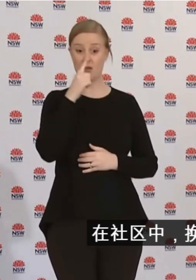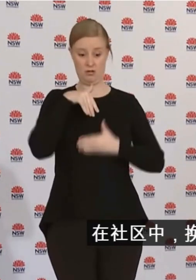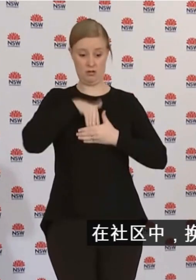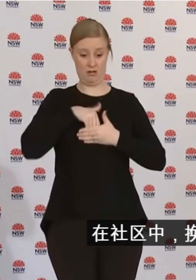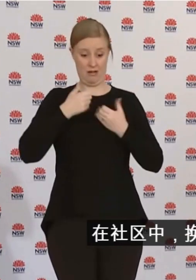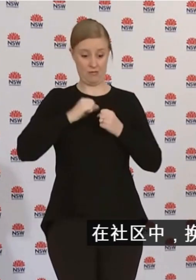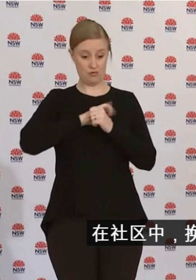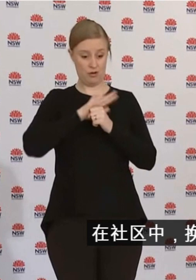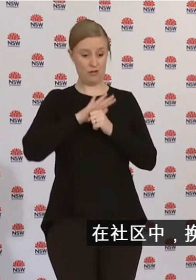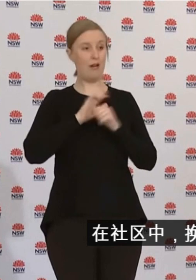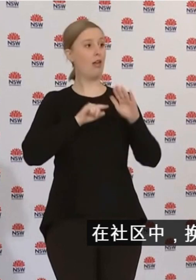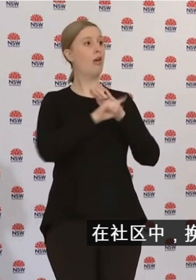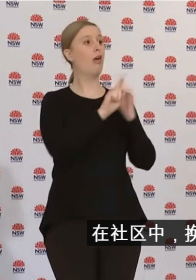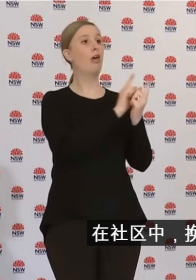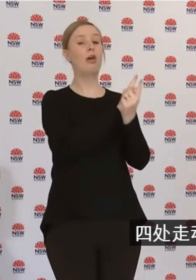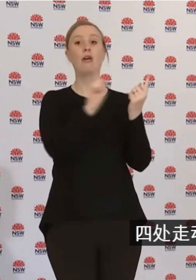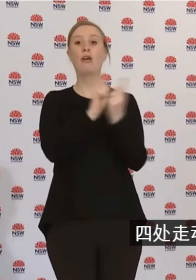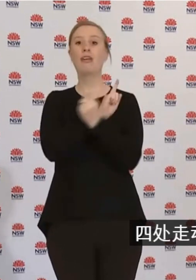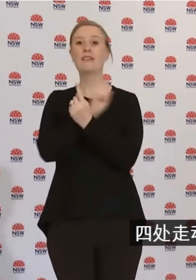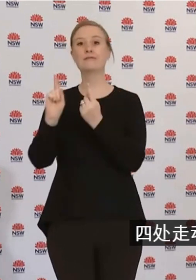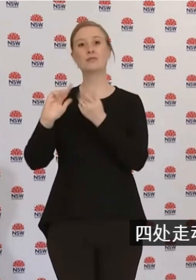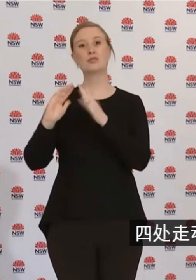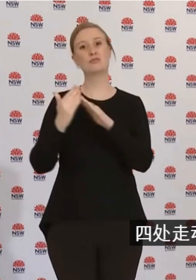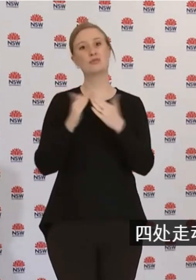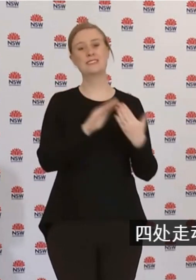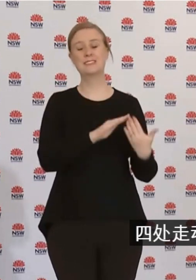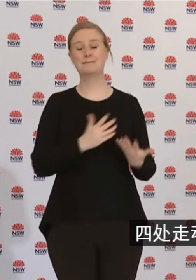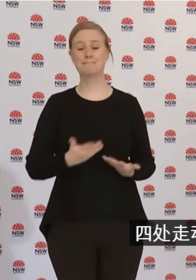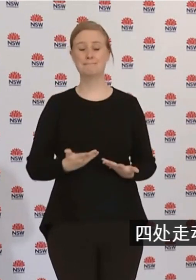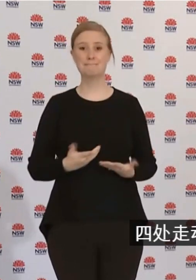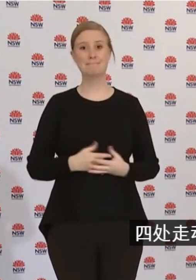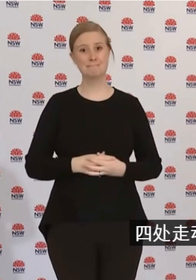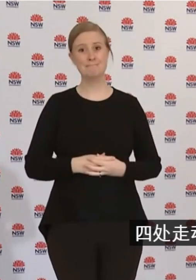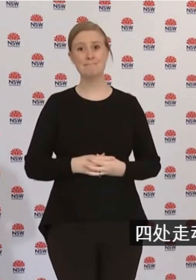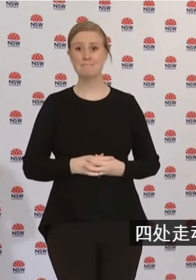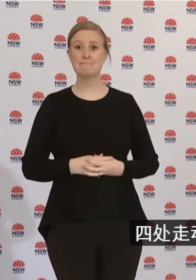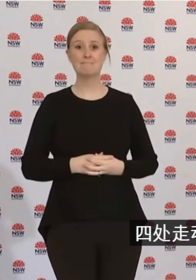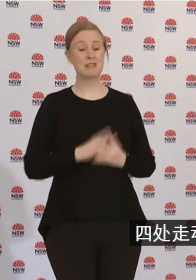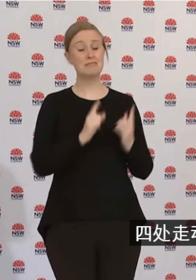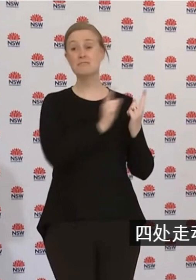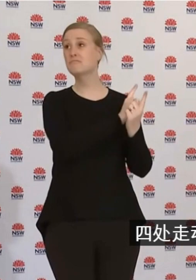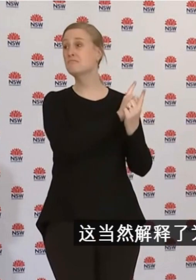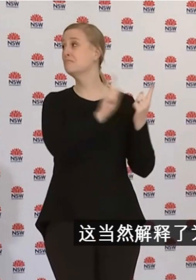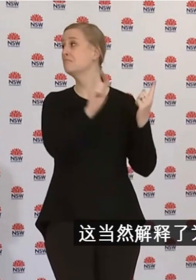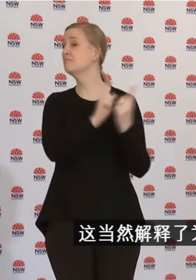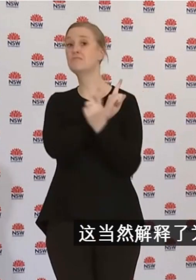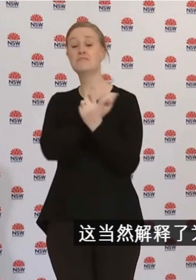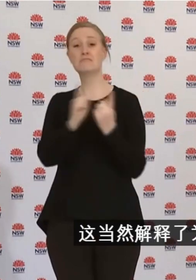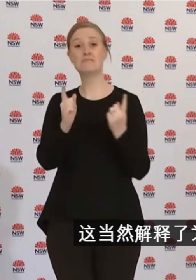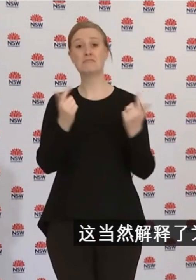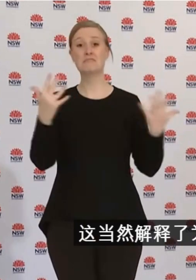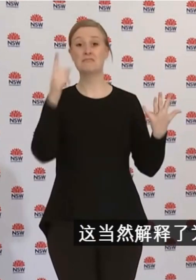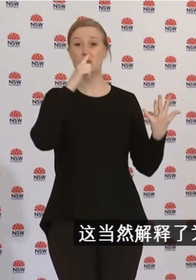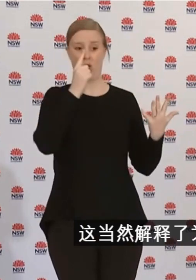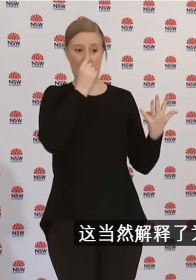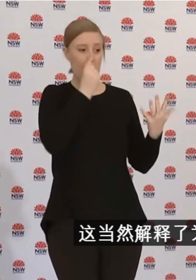words, 45 people were out walking around and potentially spreading the virus, which certainly